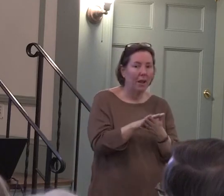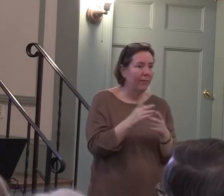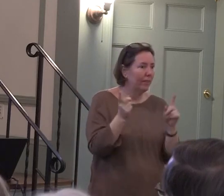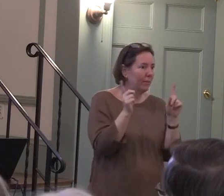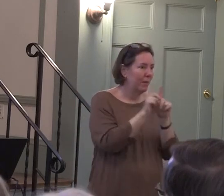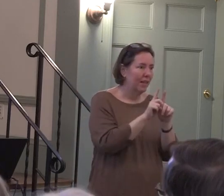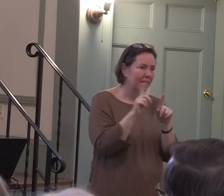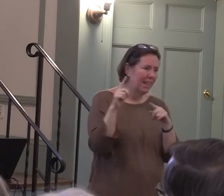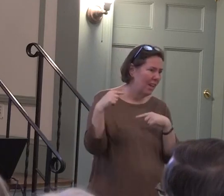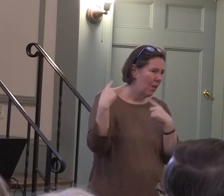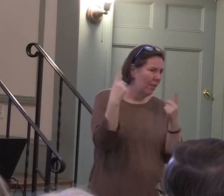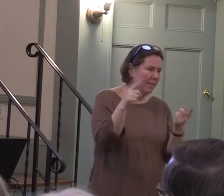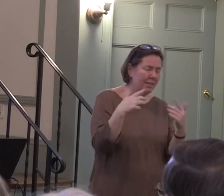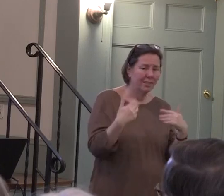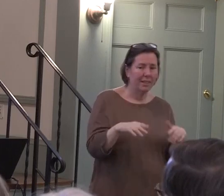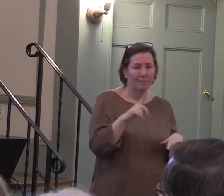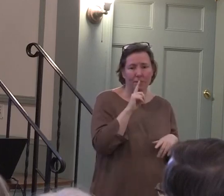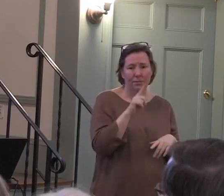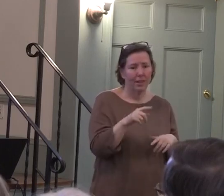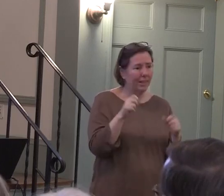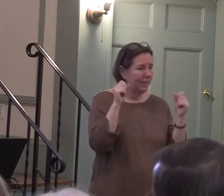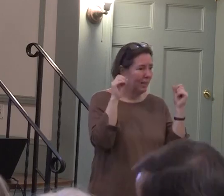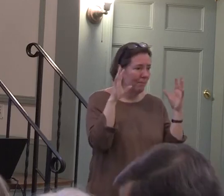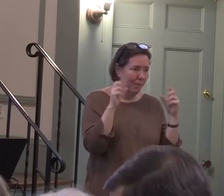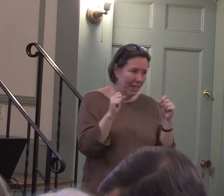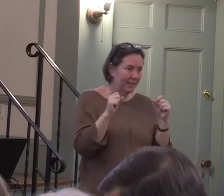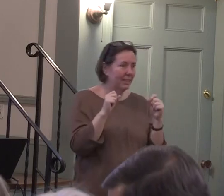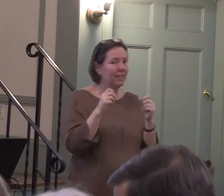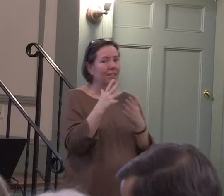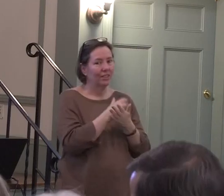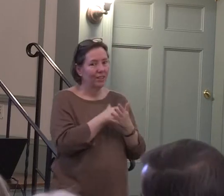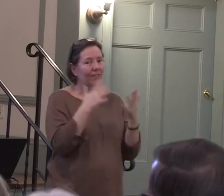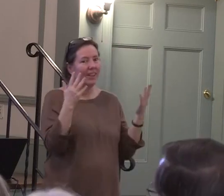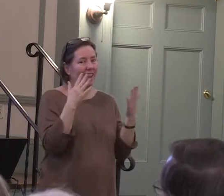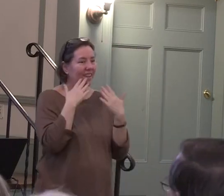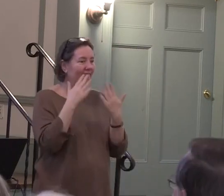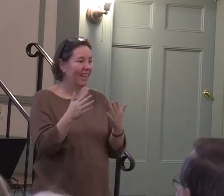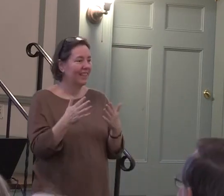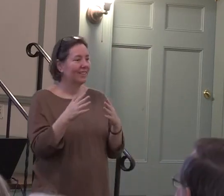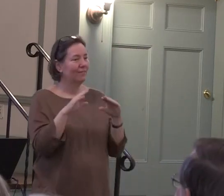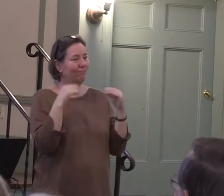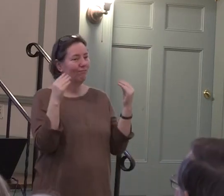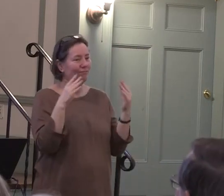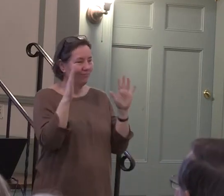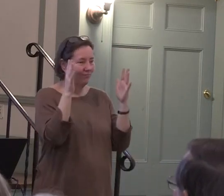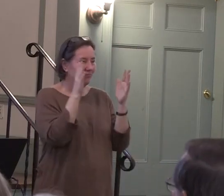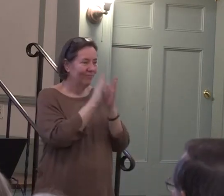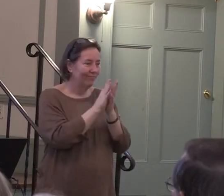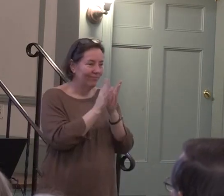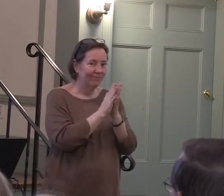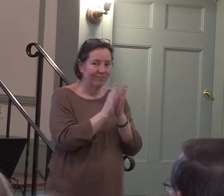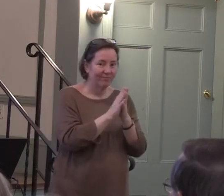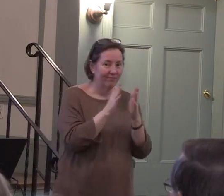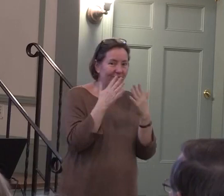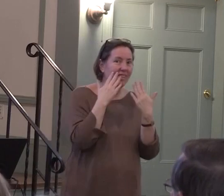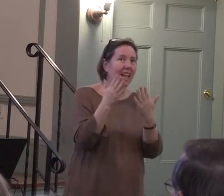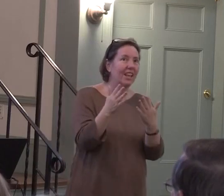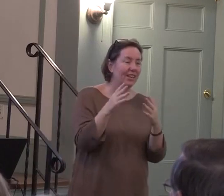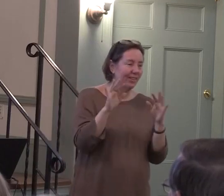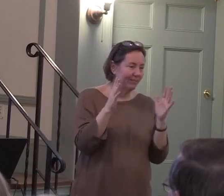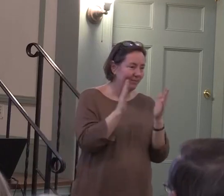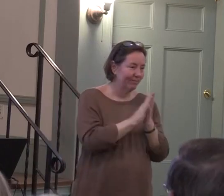his side all the time. I mean, really, they both deserve so much thanks on behalf of the whole both of you. So I wanted to say